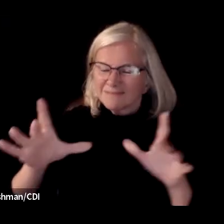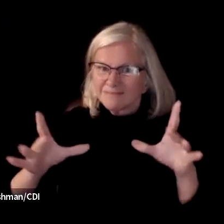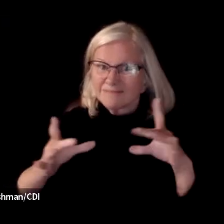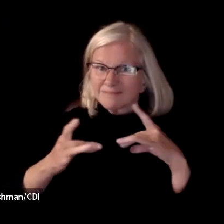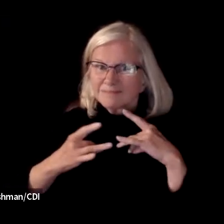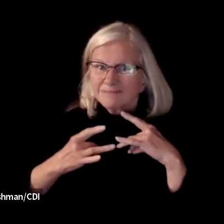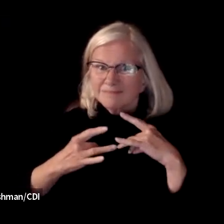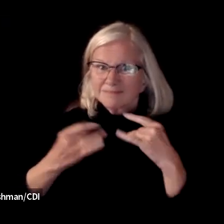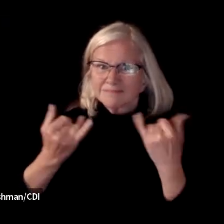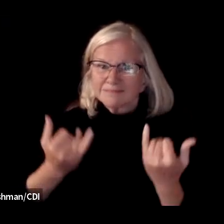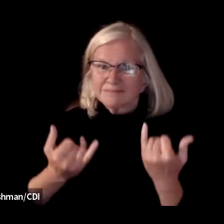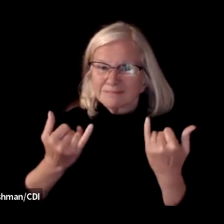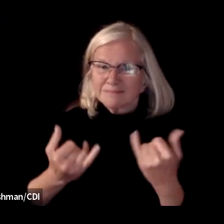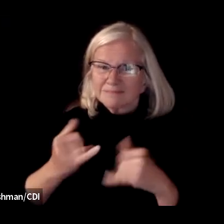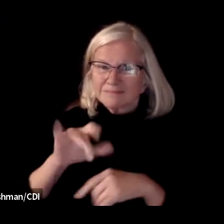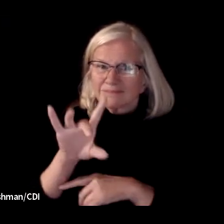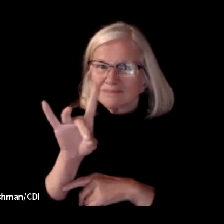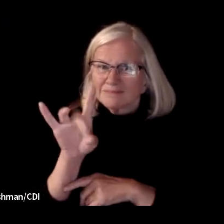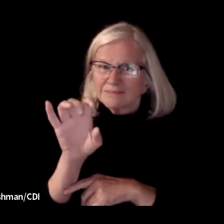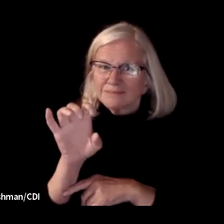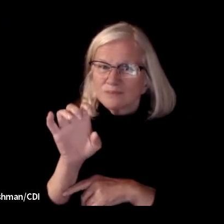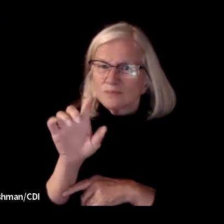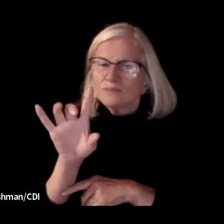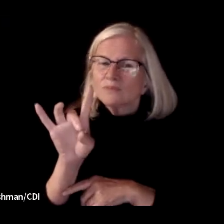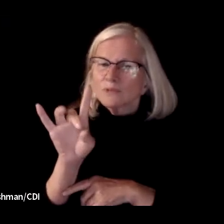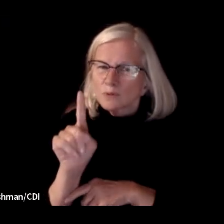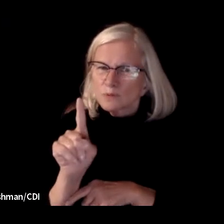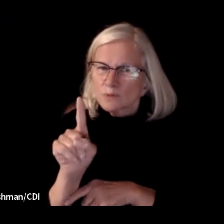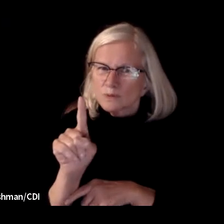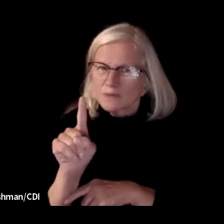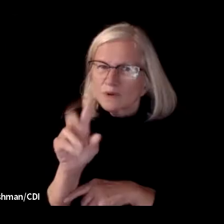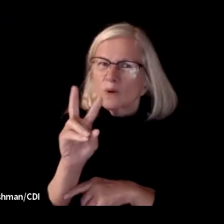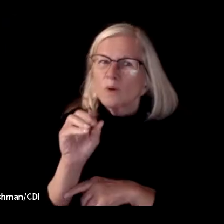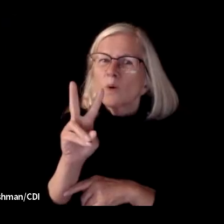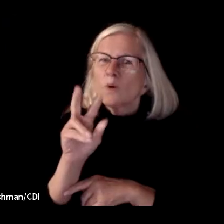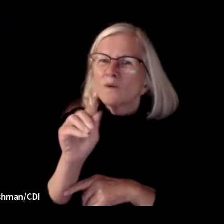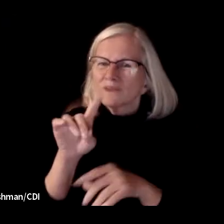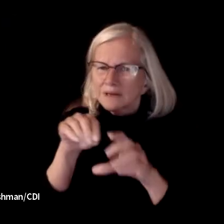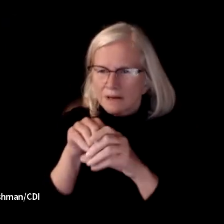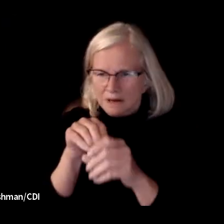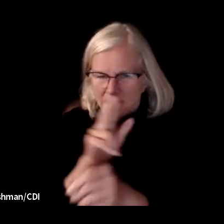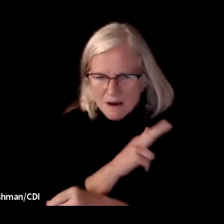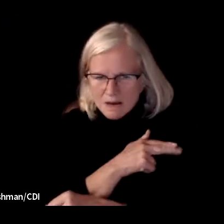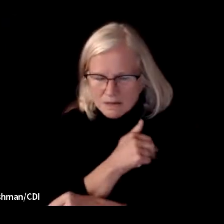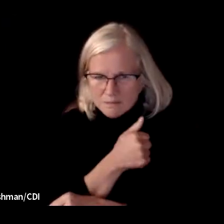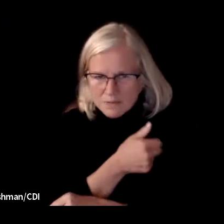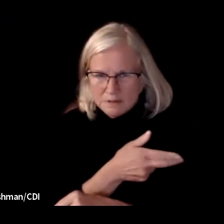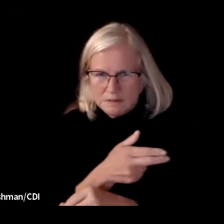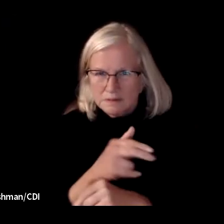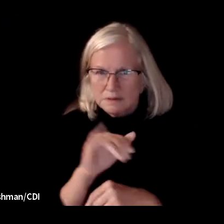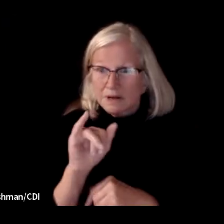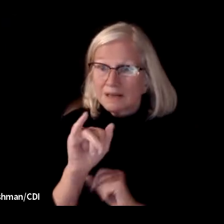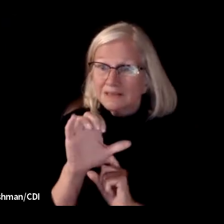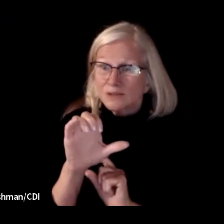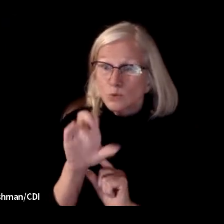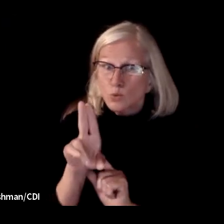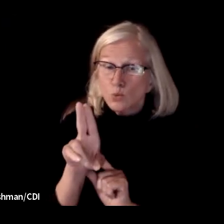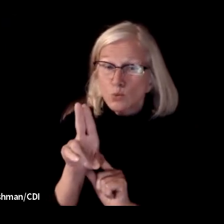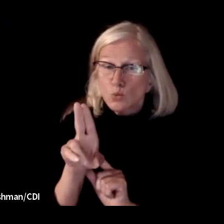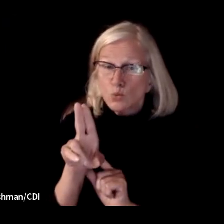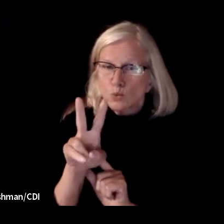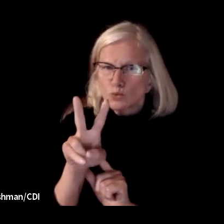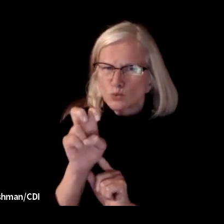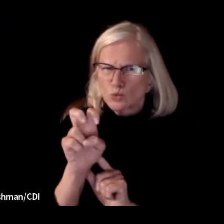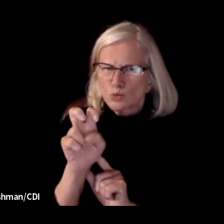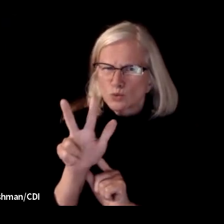881 COVID patients hospitalized, including 234 in the ICU. The latest data also